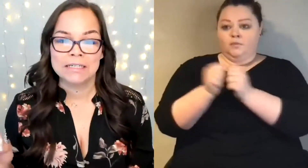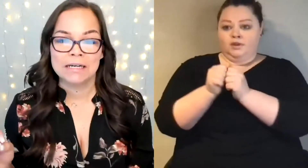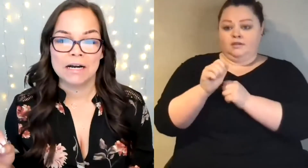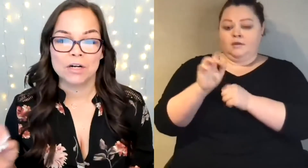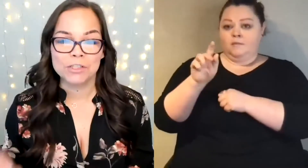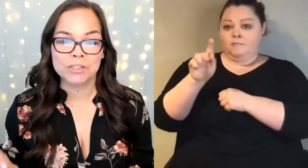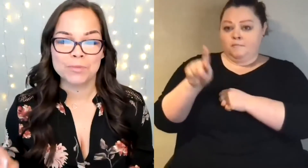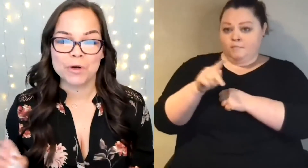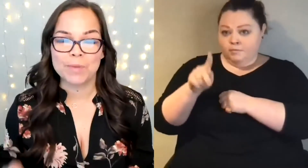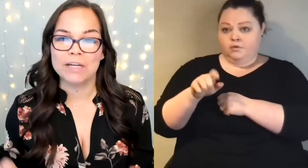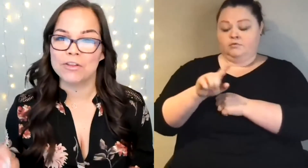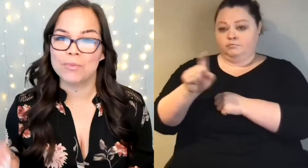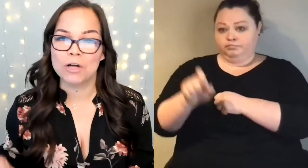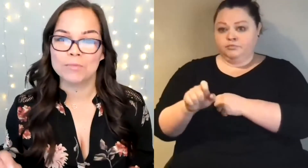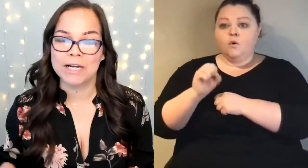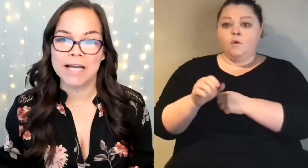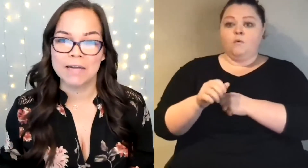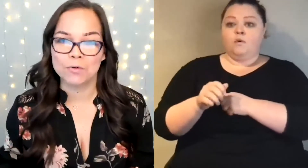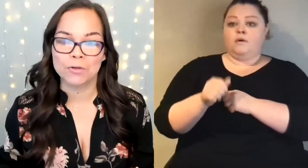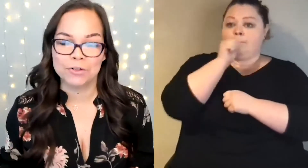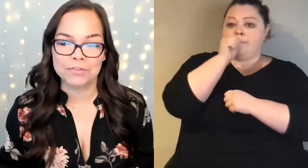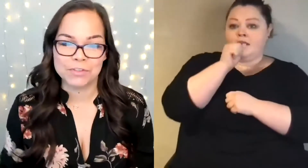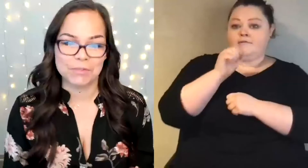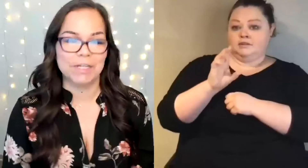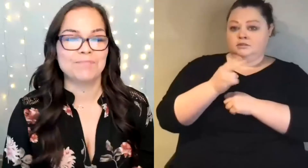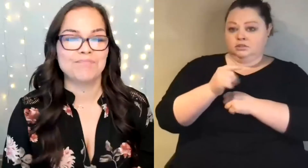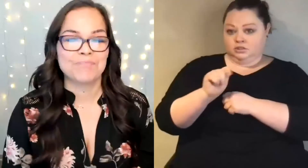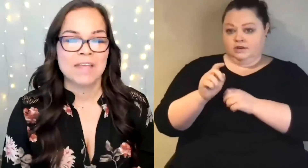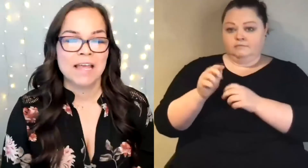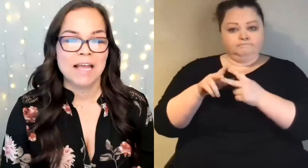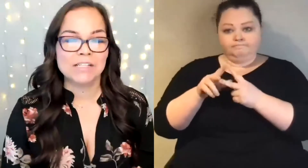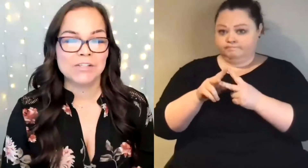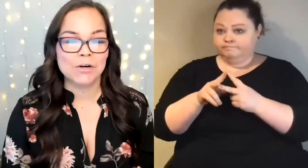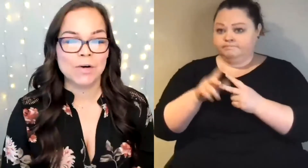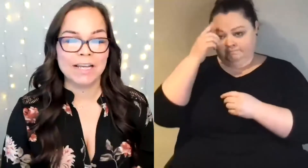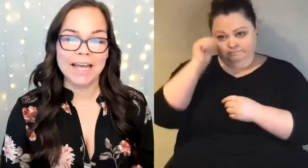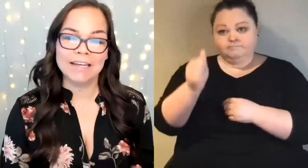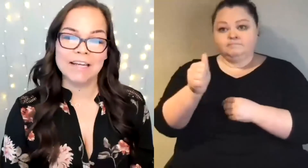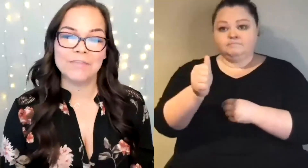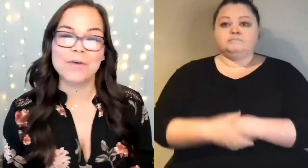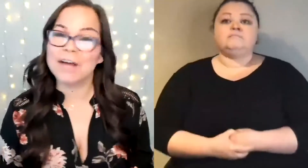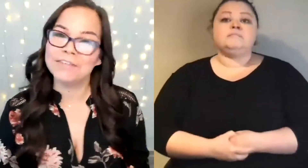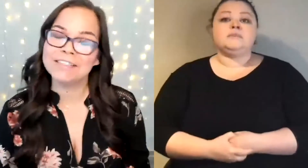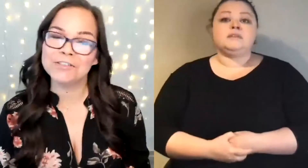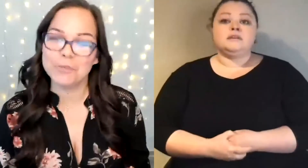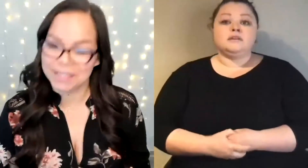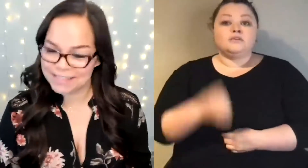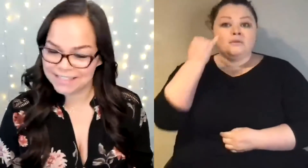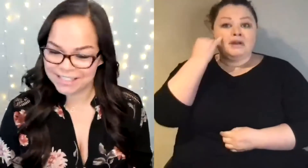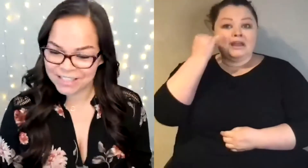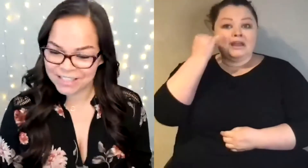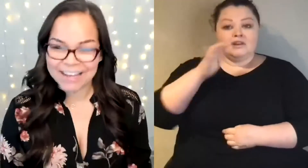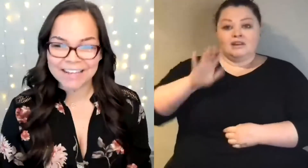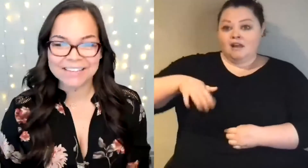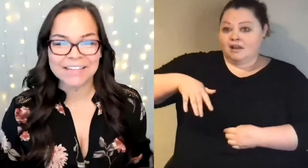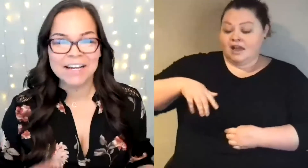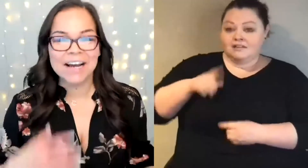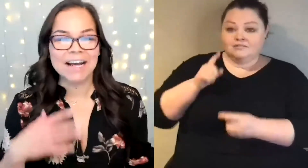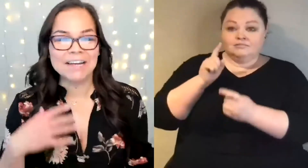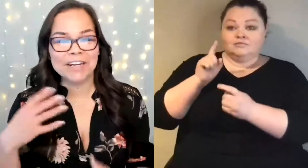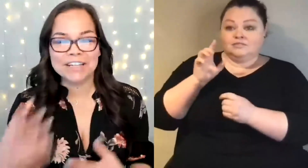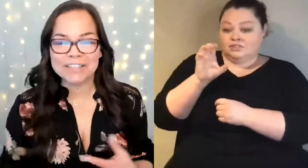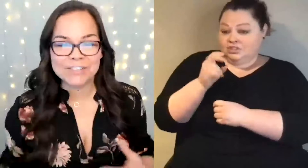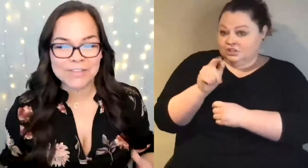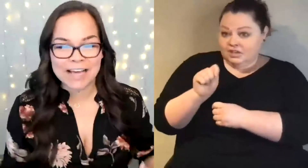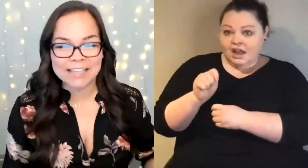purple question mark button on the bottom right-hand corner of your screen. And so again, if you haven't joined us in the chat yet,